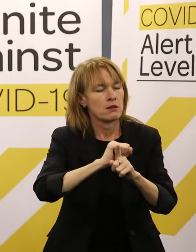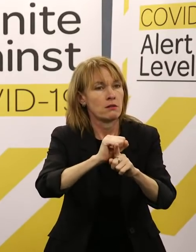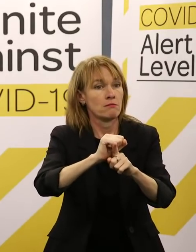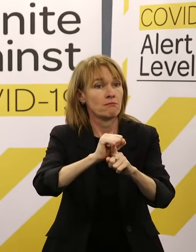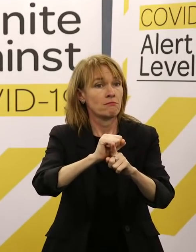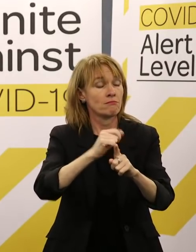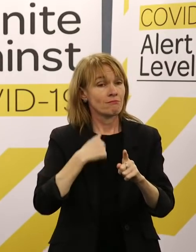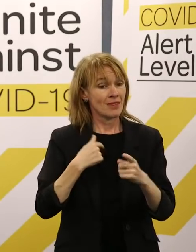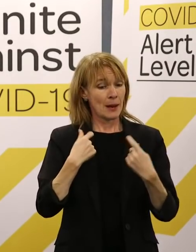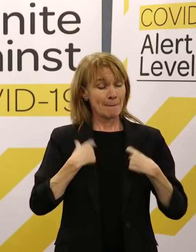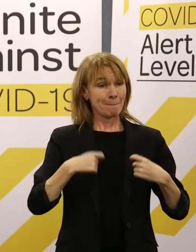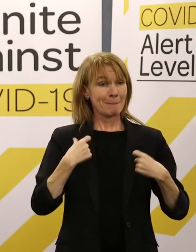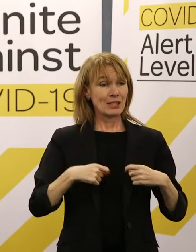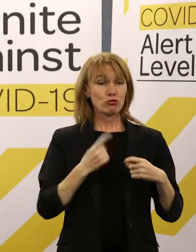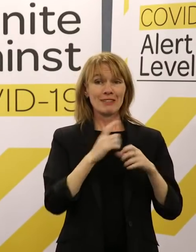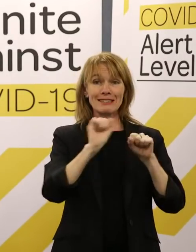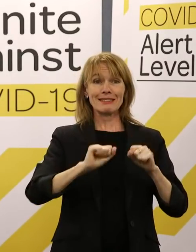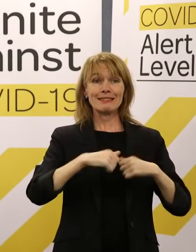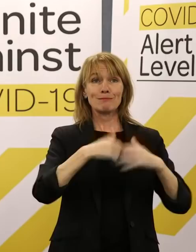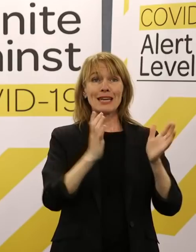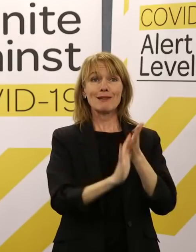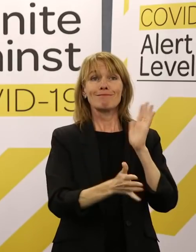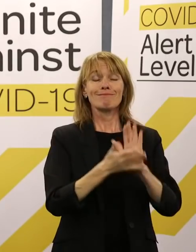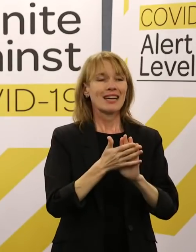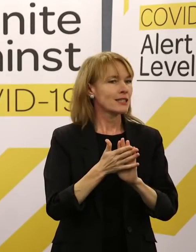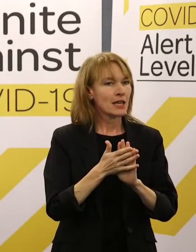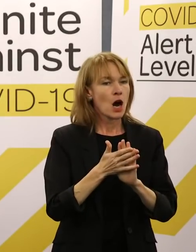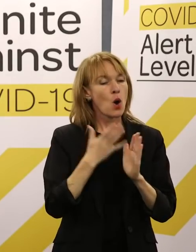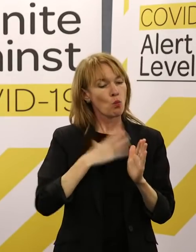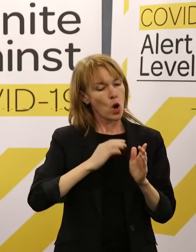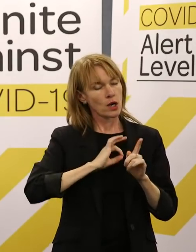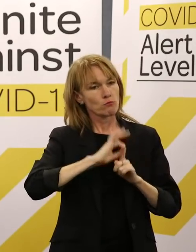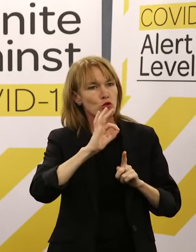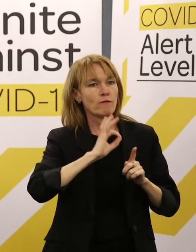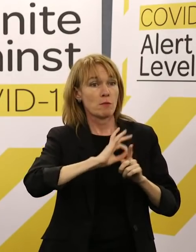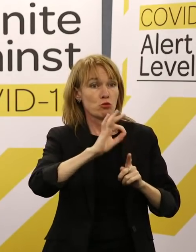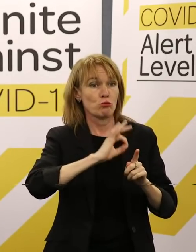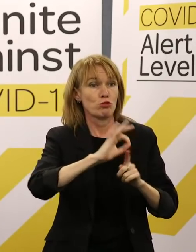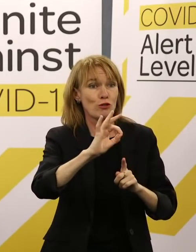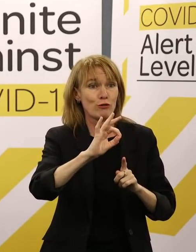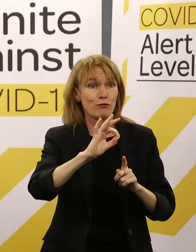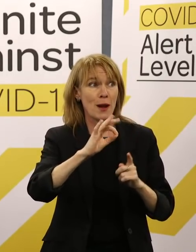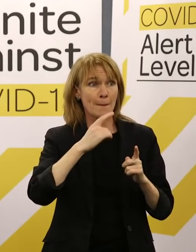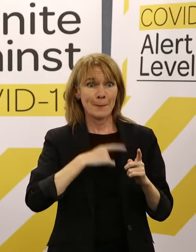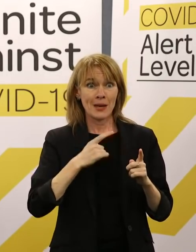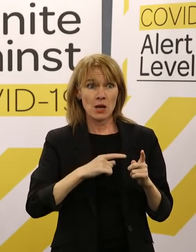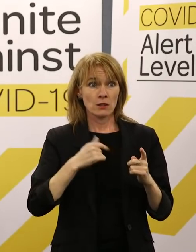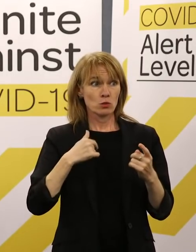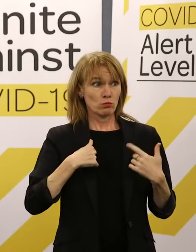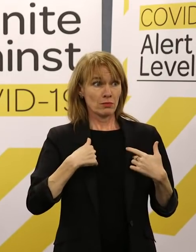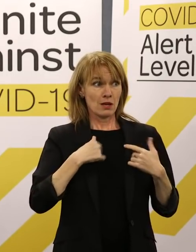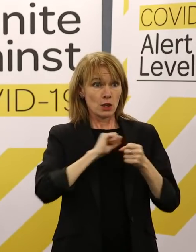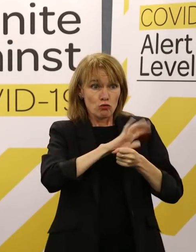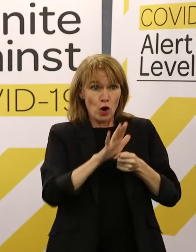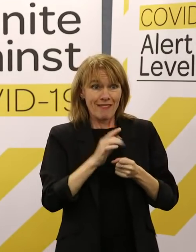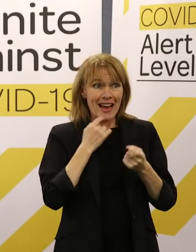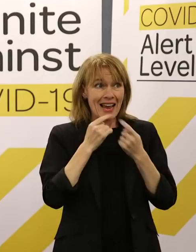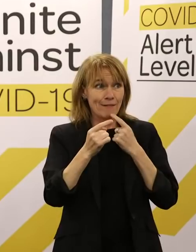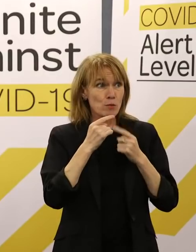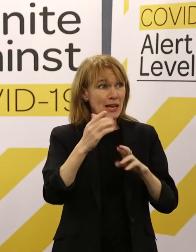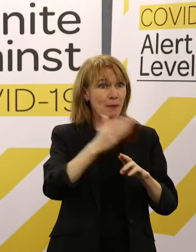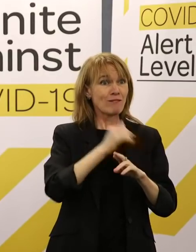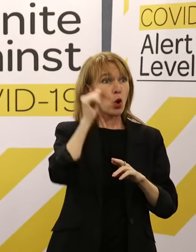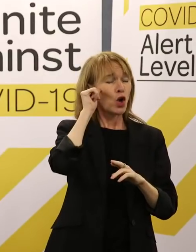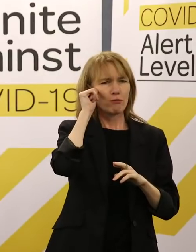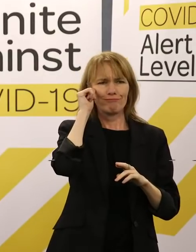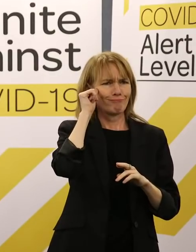what we are doing so we can strengthen and improve, particularly in a situation where we are learning all the time. So, look, I welcome the review that was